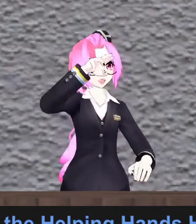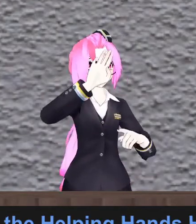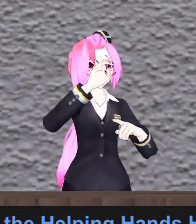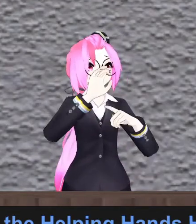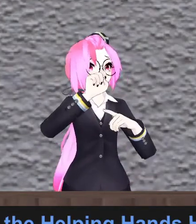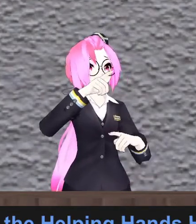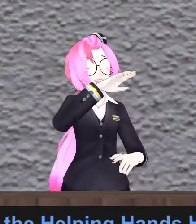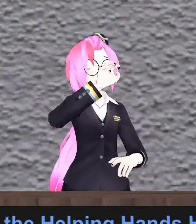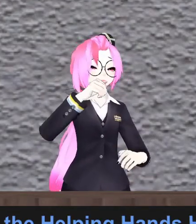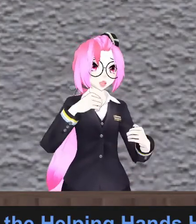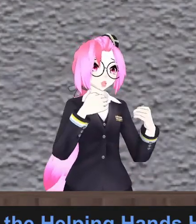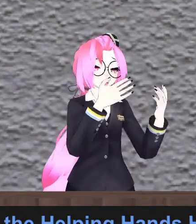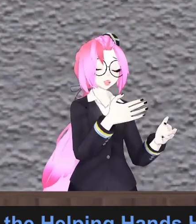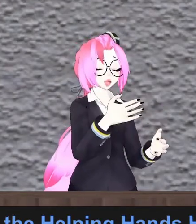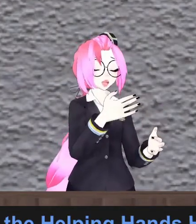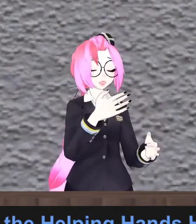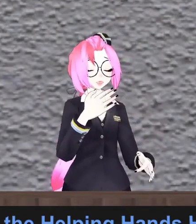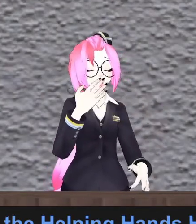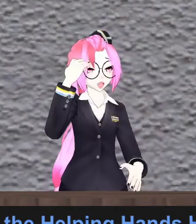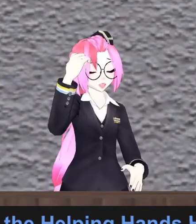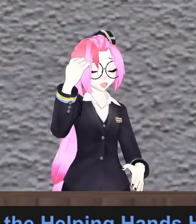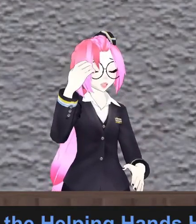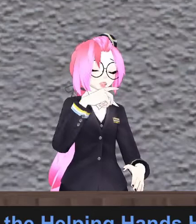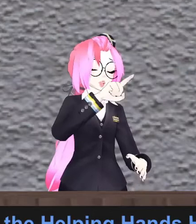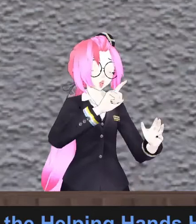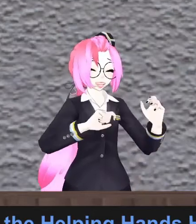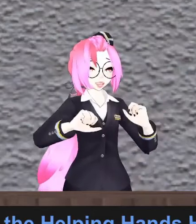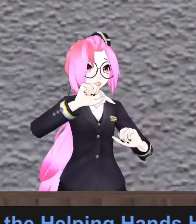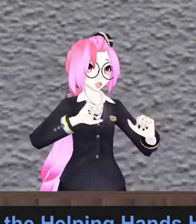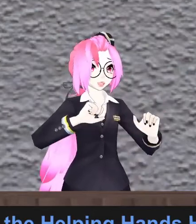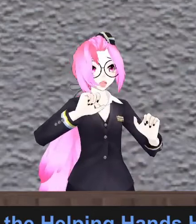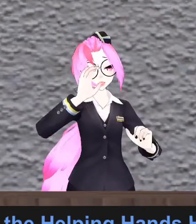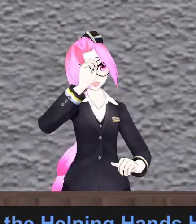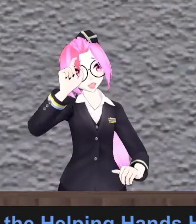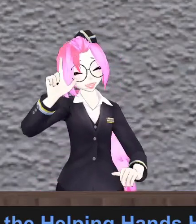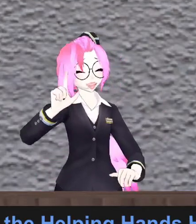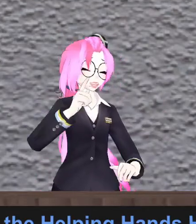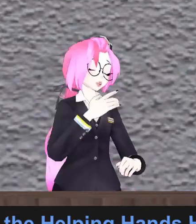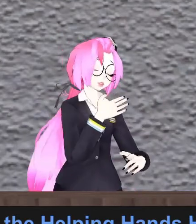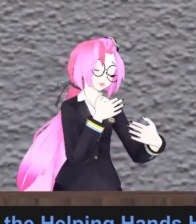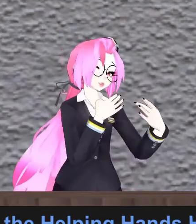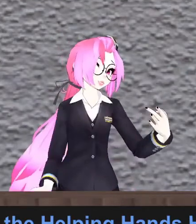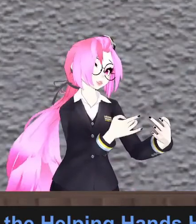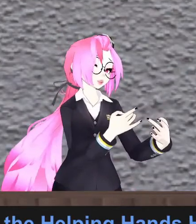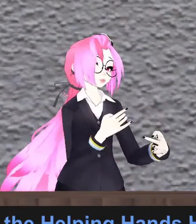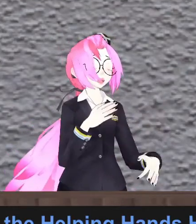Presentation. And then I will give you guys an idea, and then you guys have to add it out using classifiers. Would you guys be interested in that? I know